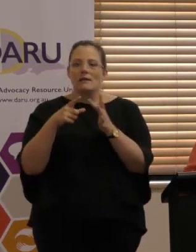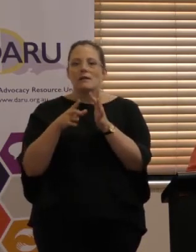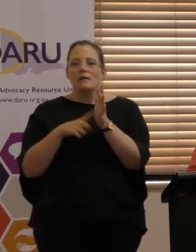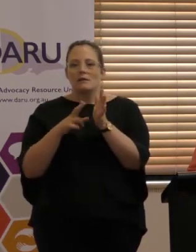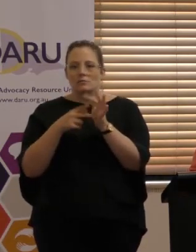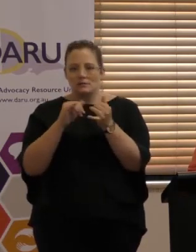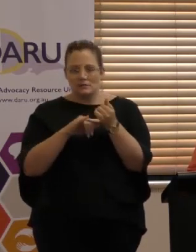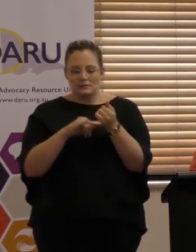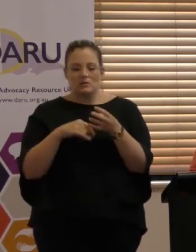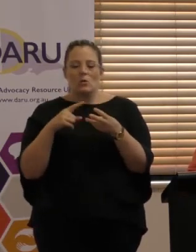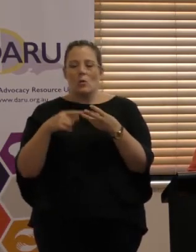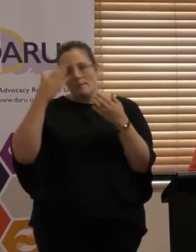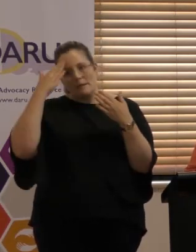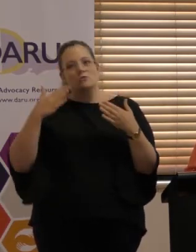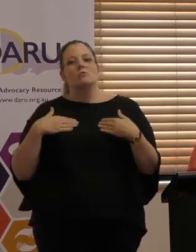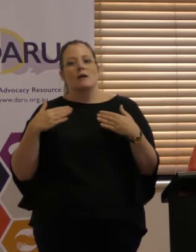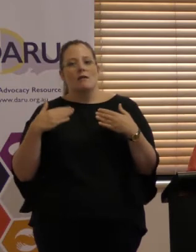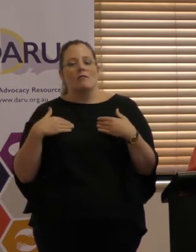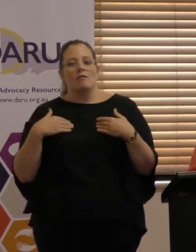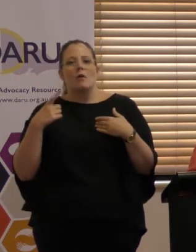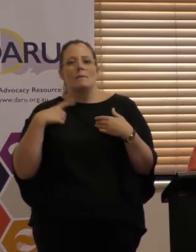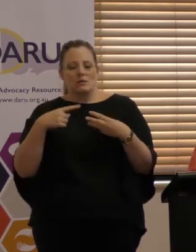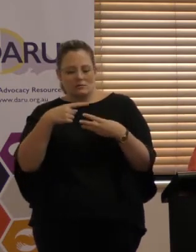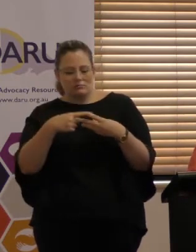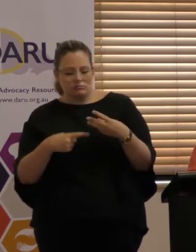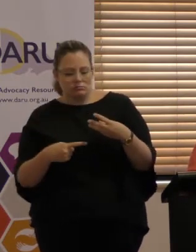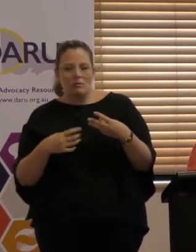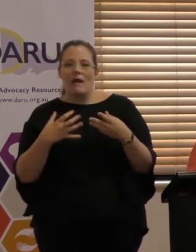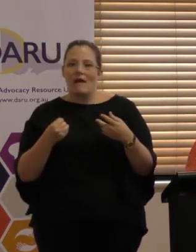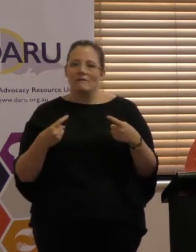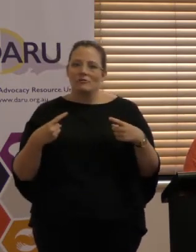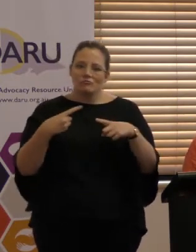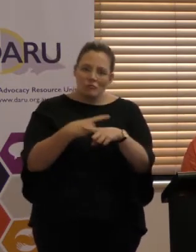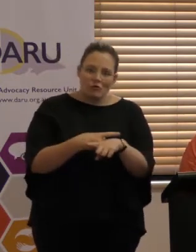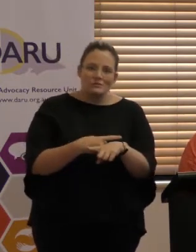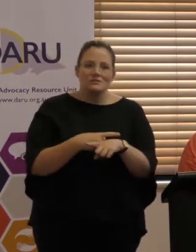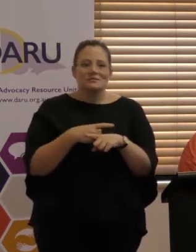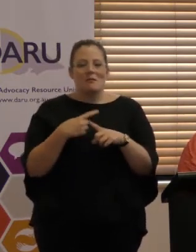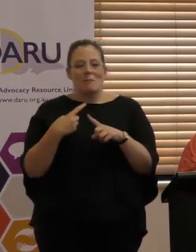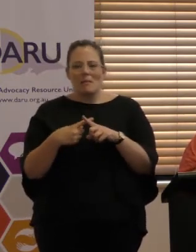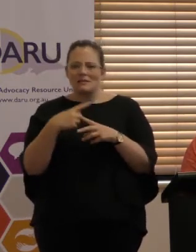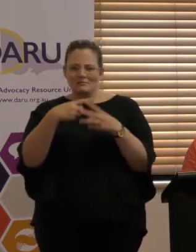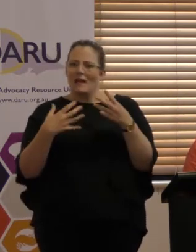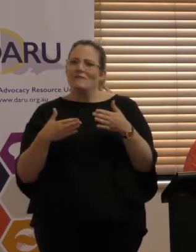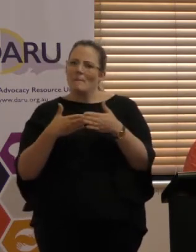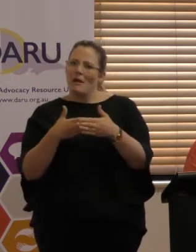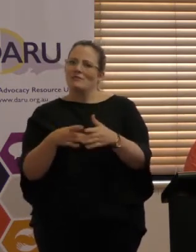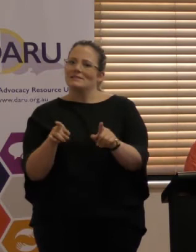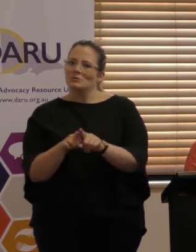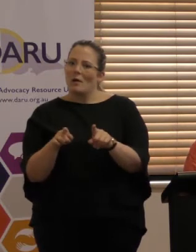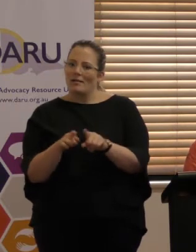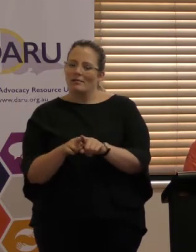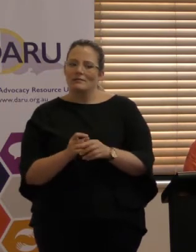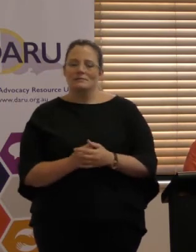barriers across those three areas. Sometimes there's some grey about where people might fit. The work that we do